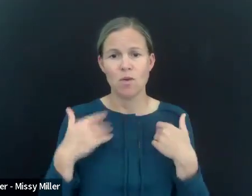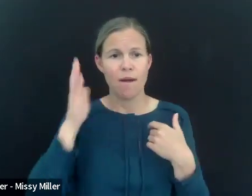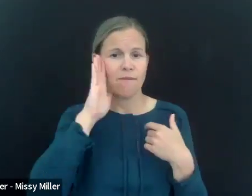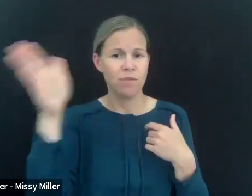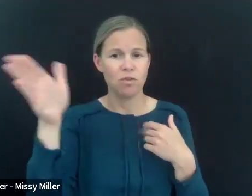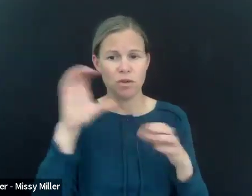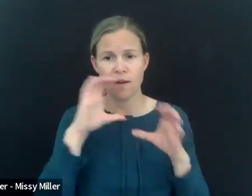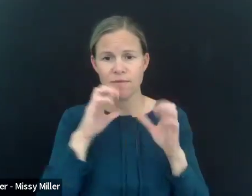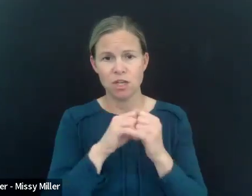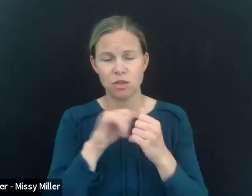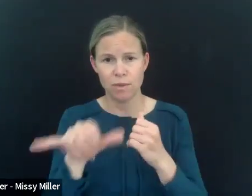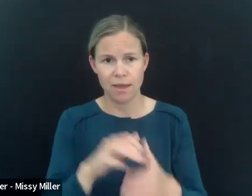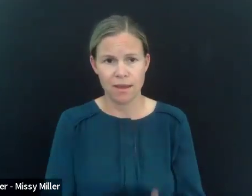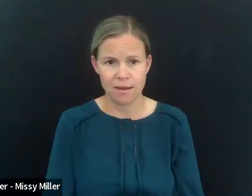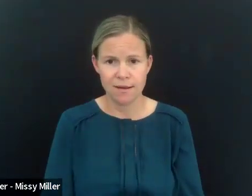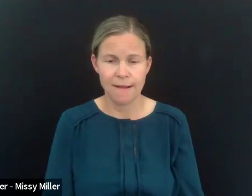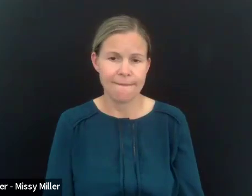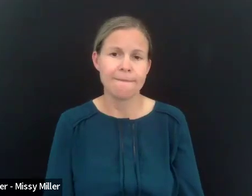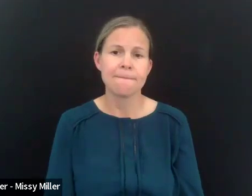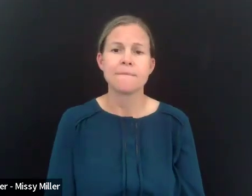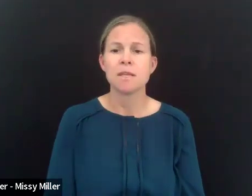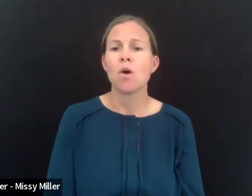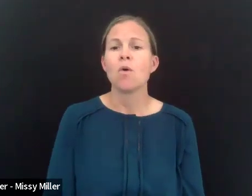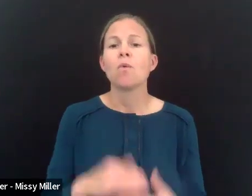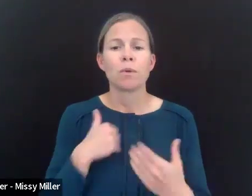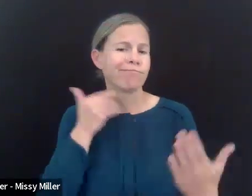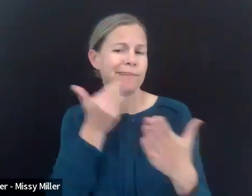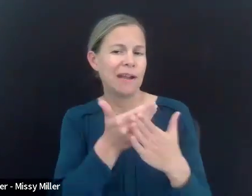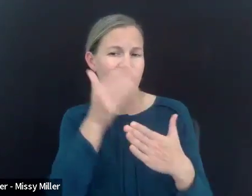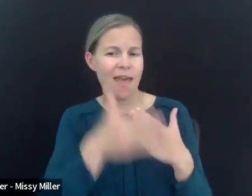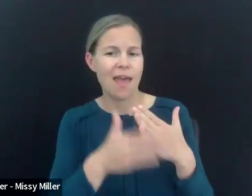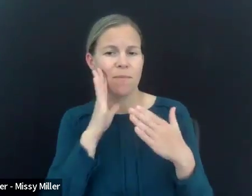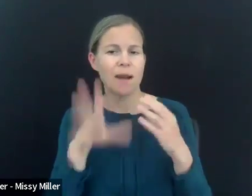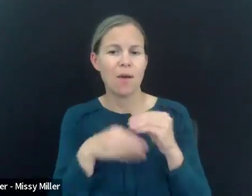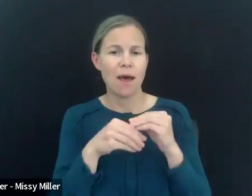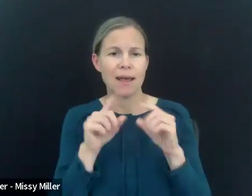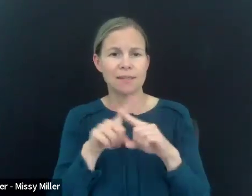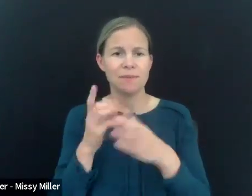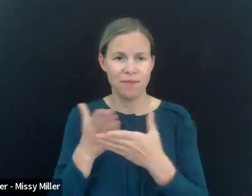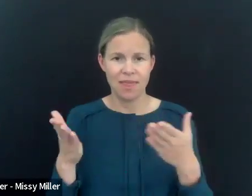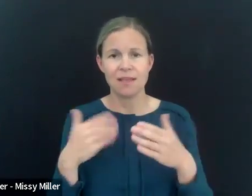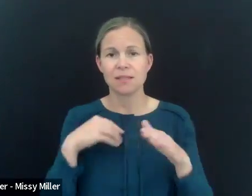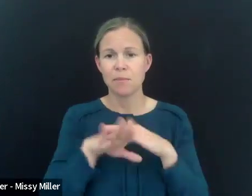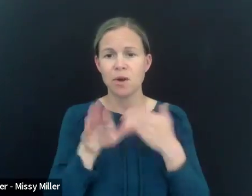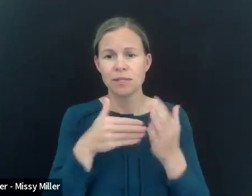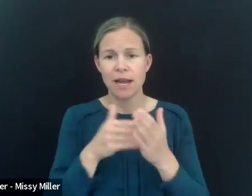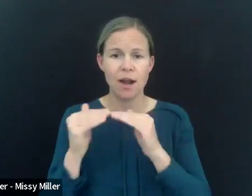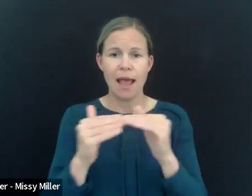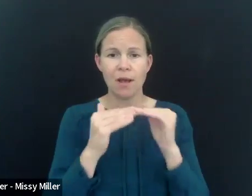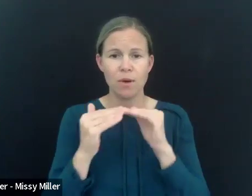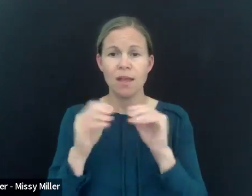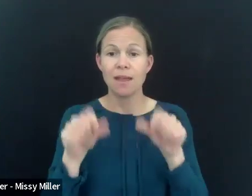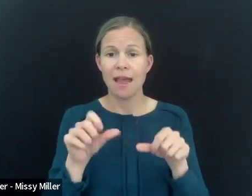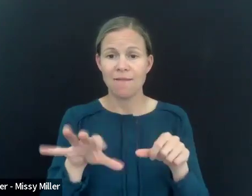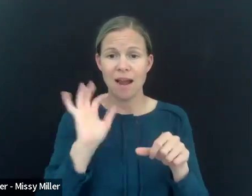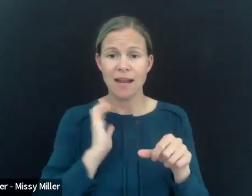wrap, I'll drop a couple additional things in the chat. Birth Center Equity, you can find us at